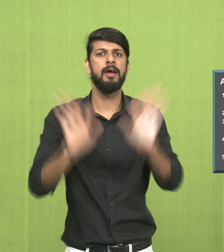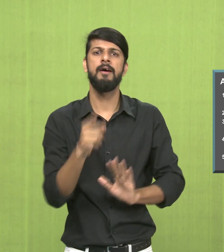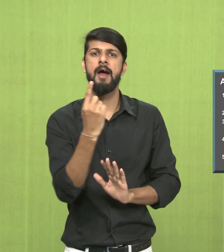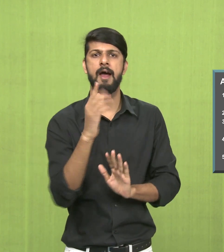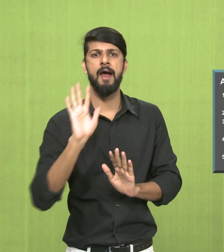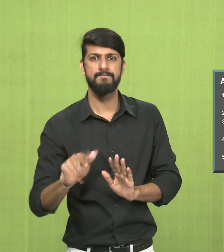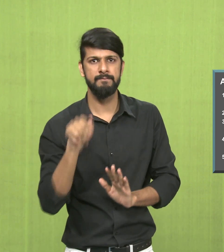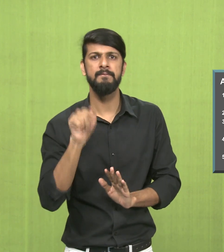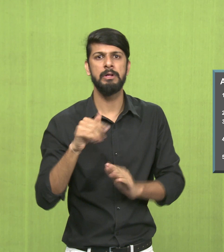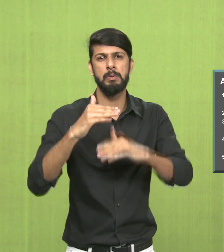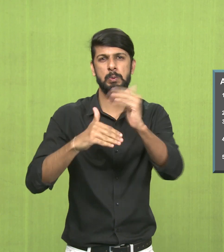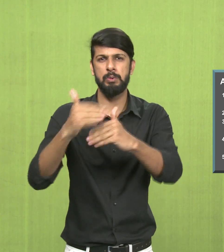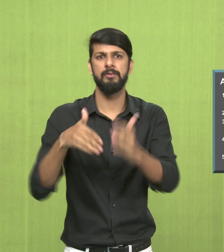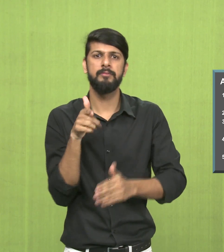were made.